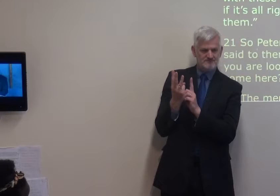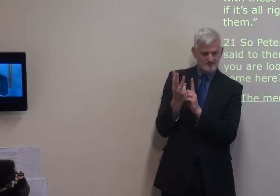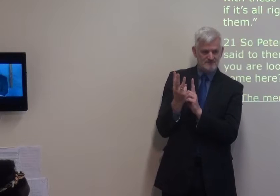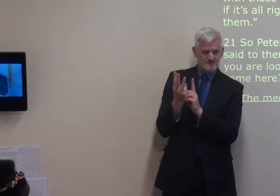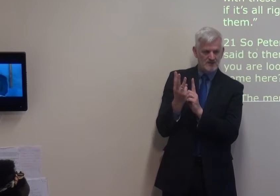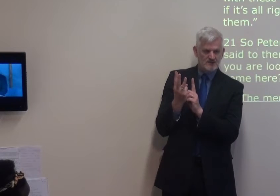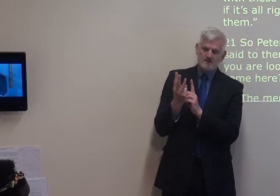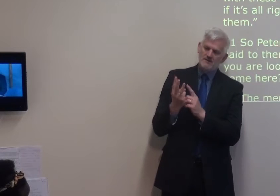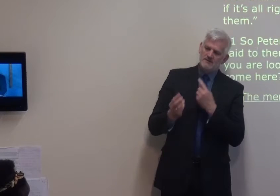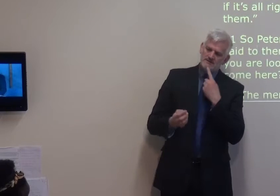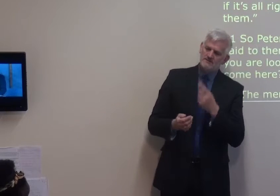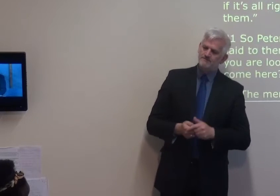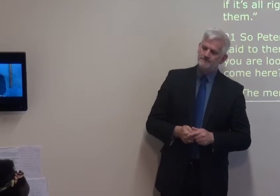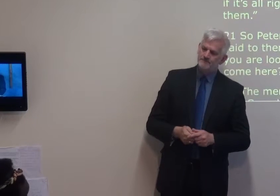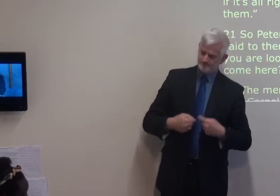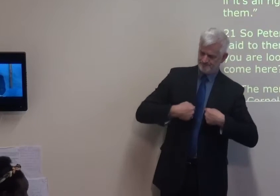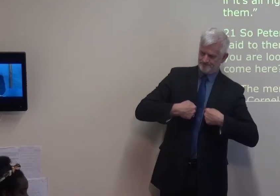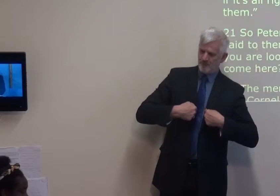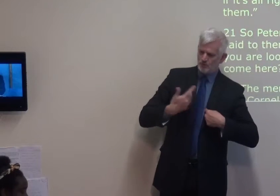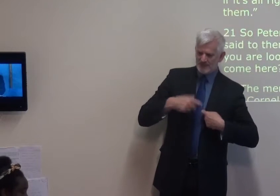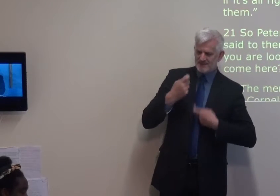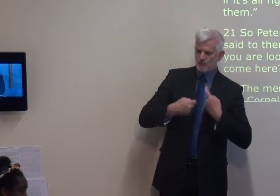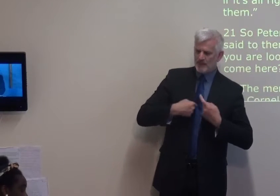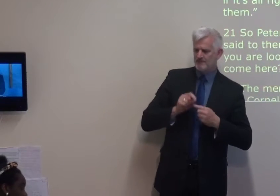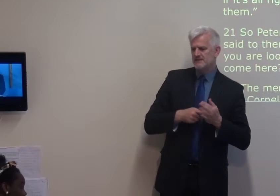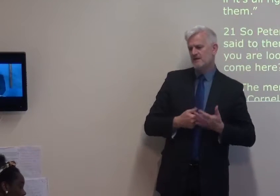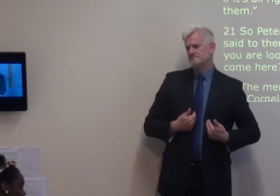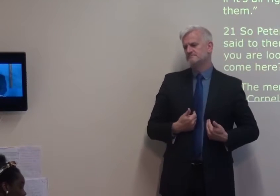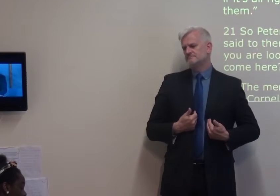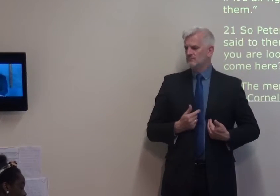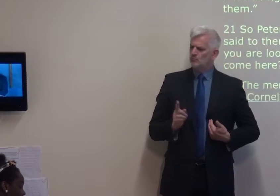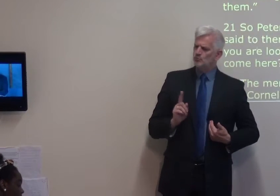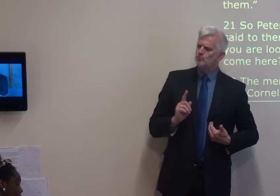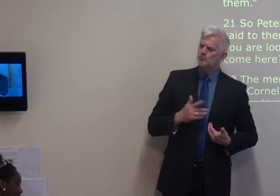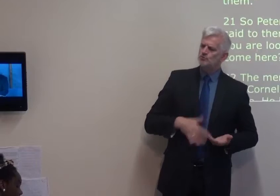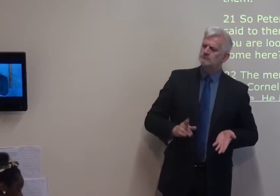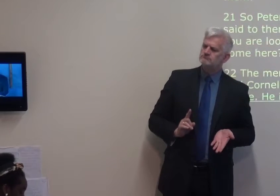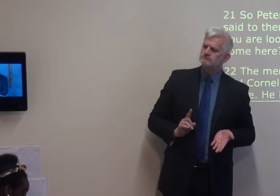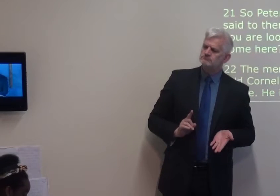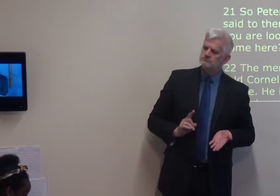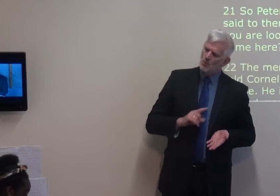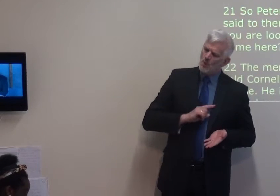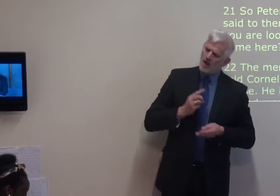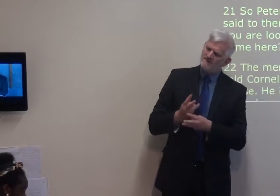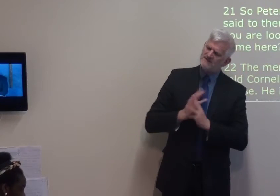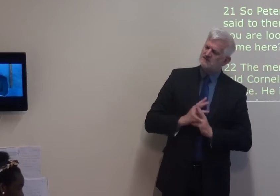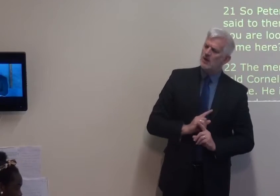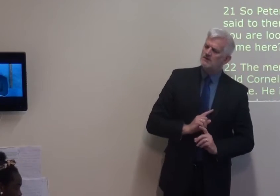said, Behold, I am he whom ye seek. What is the cause wherefore ye are come?